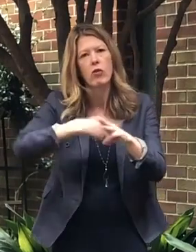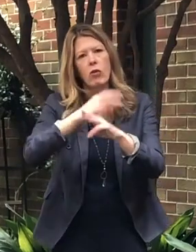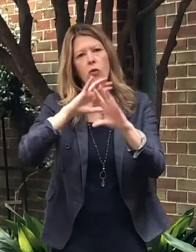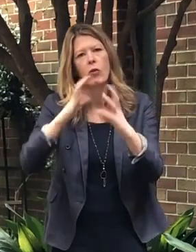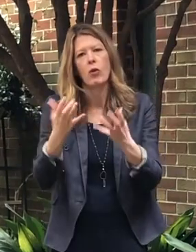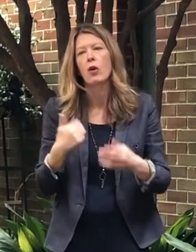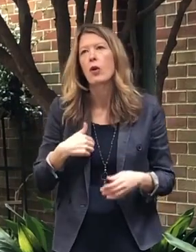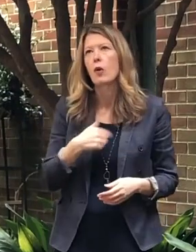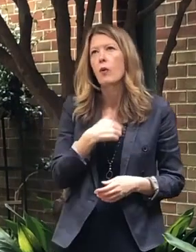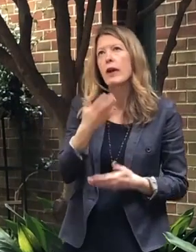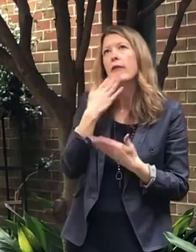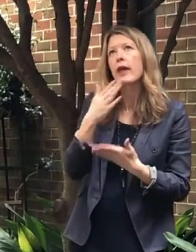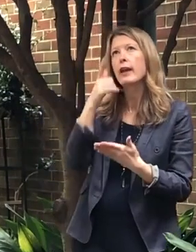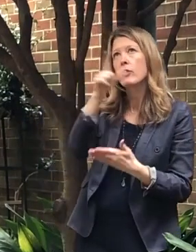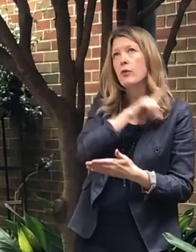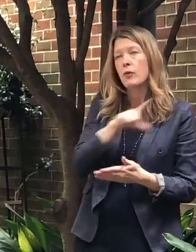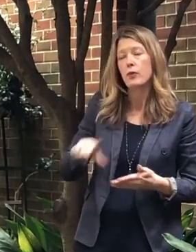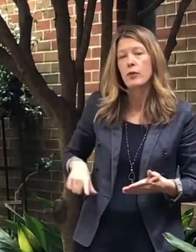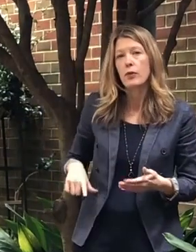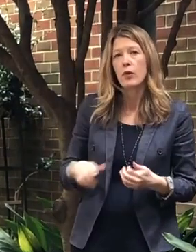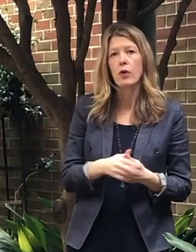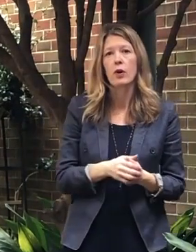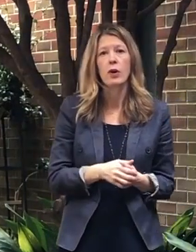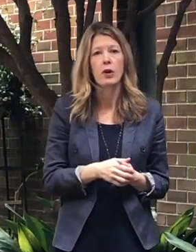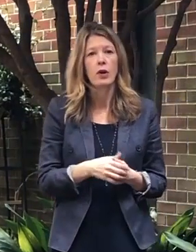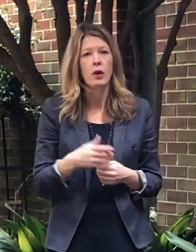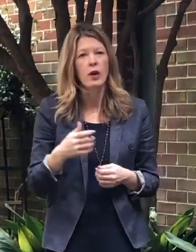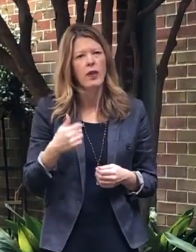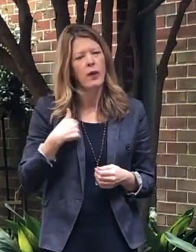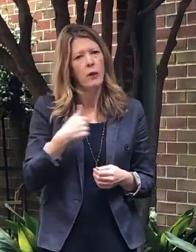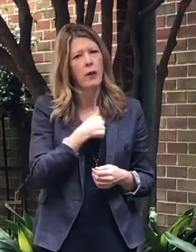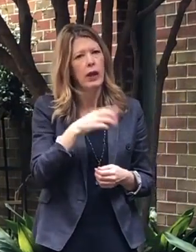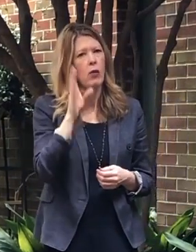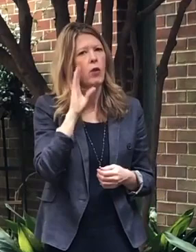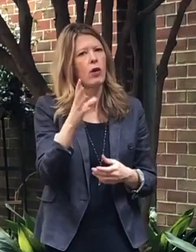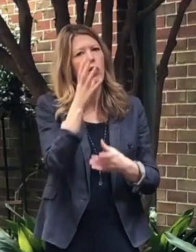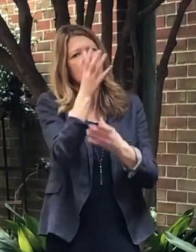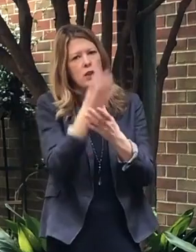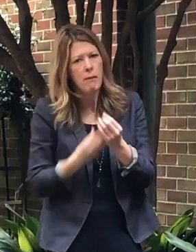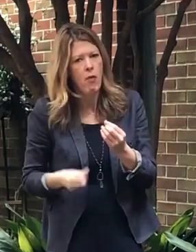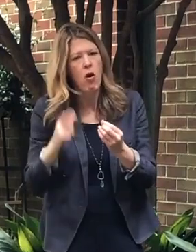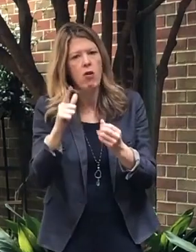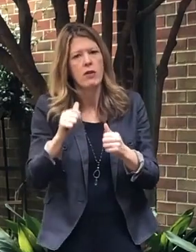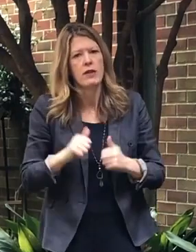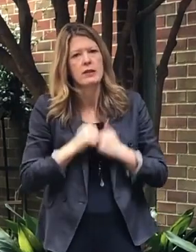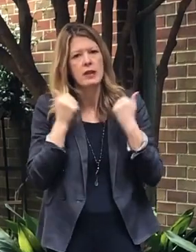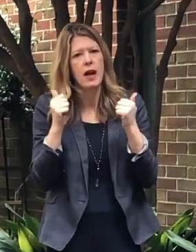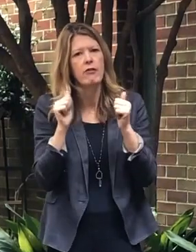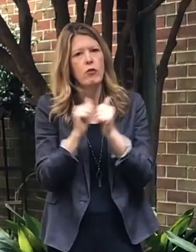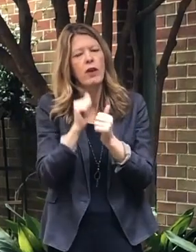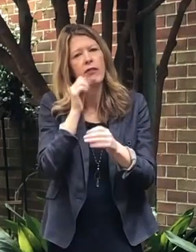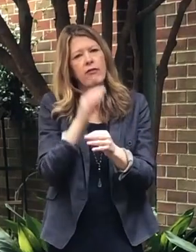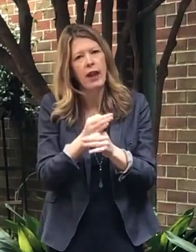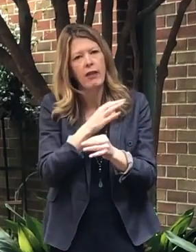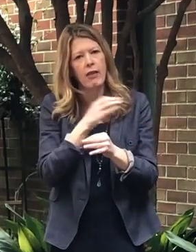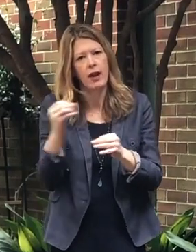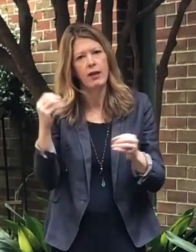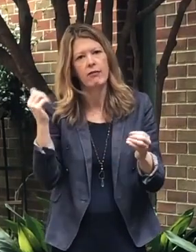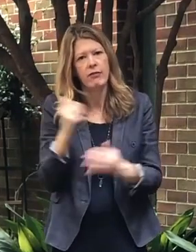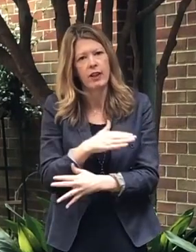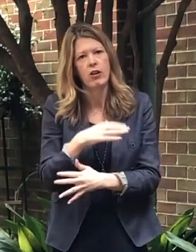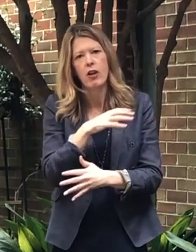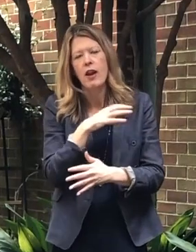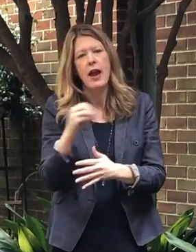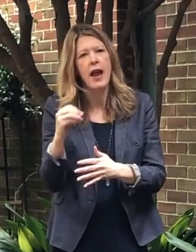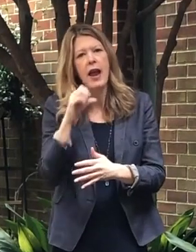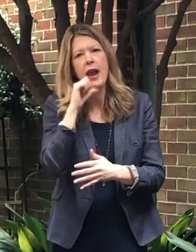O Lord. That we may depart this life in your faith and fear, and not be condemned before the